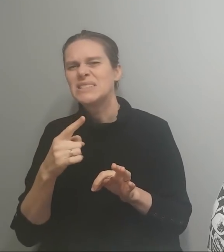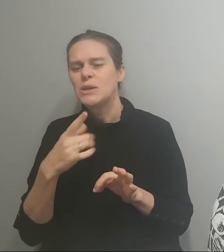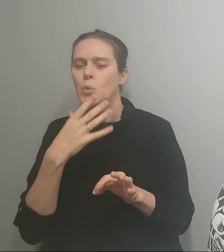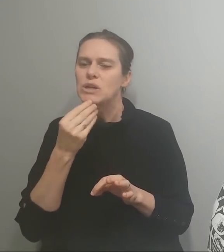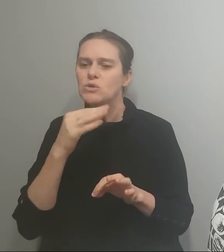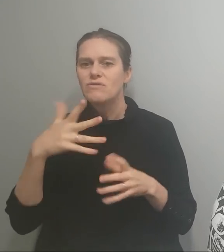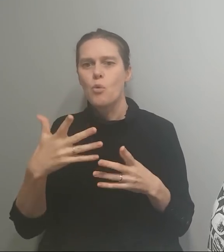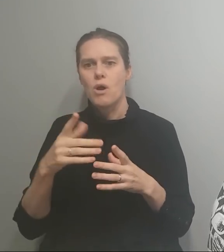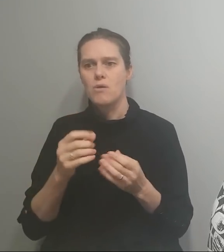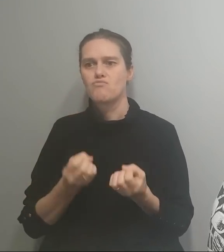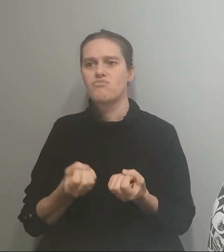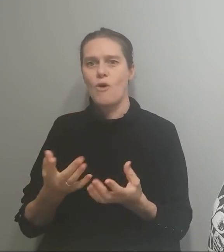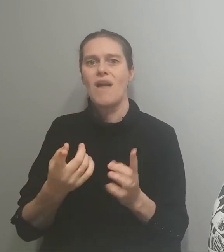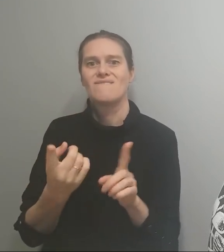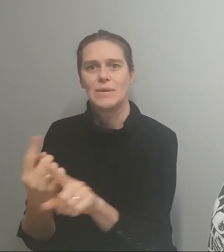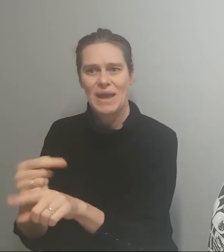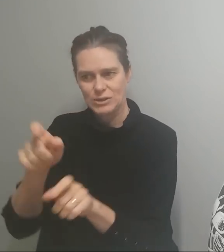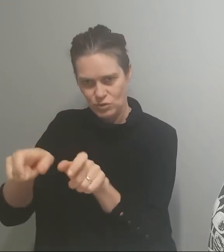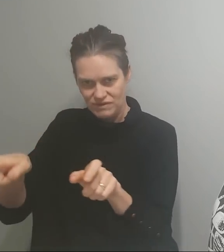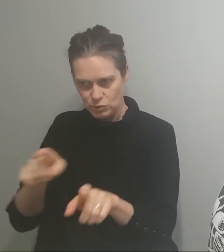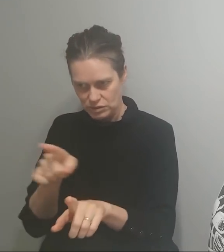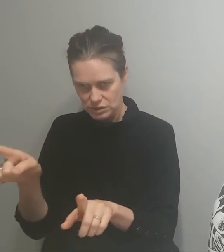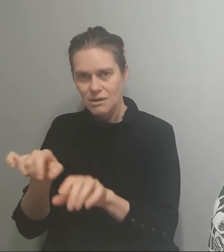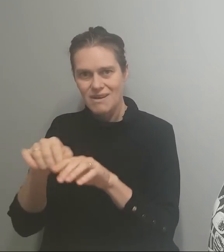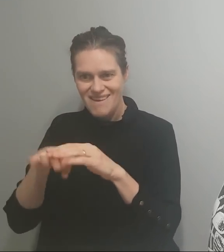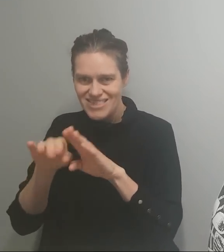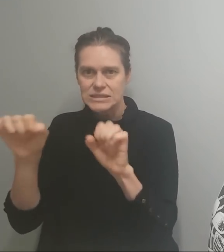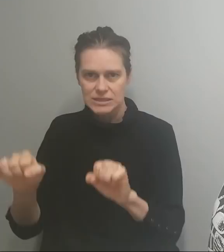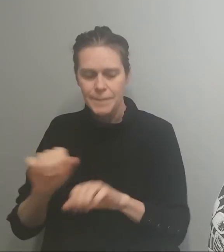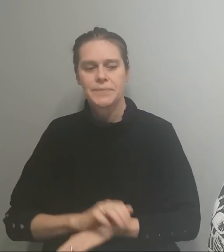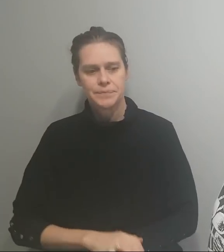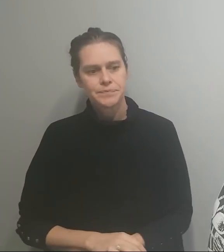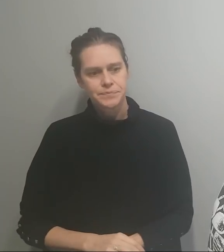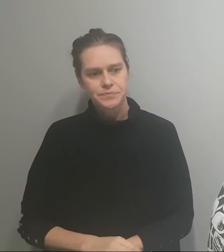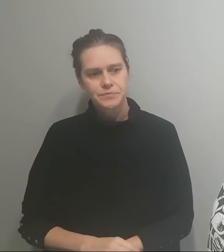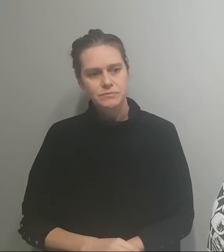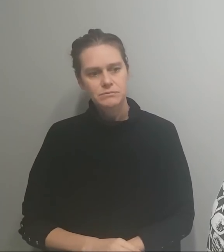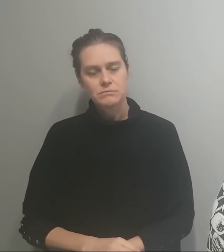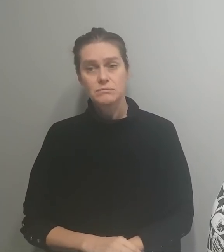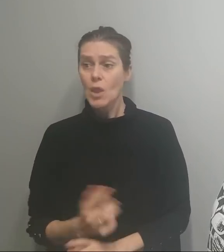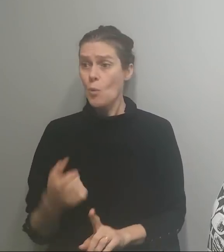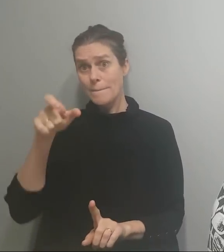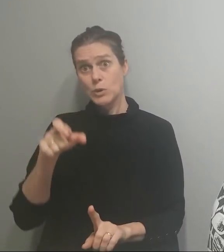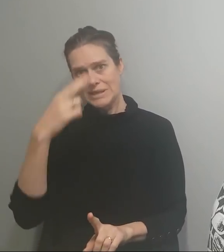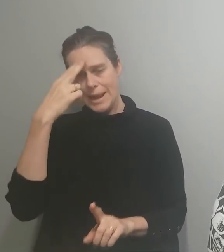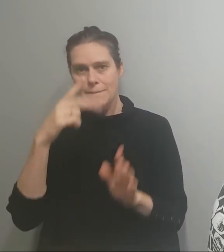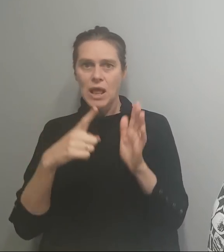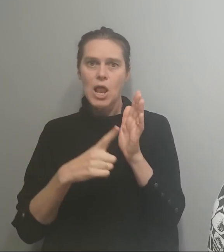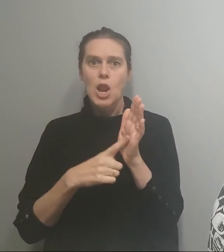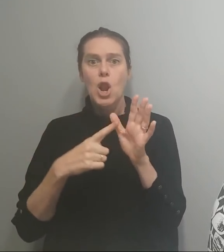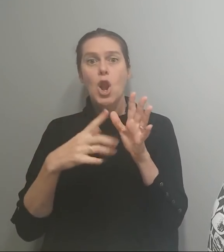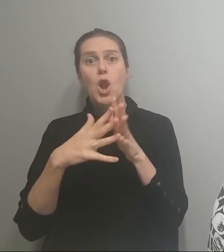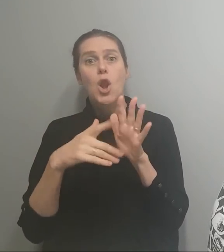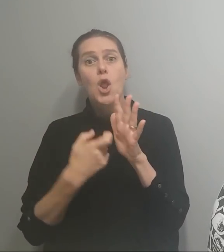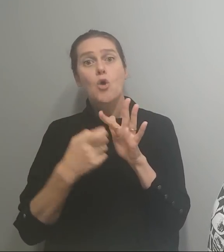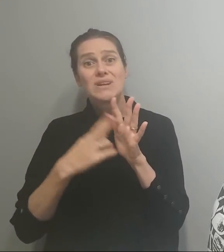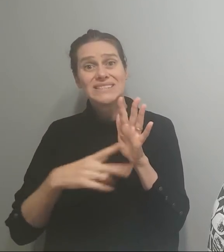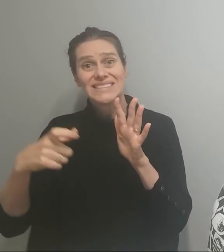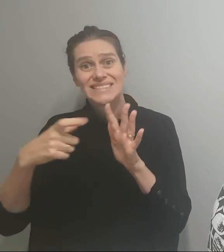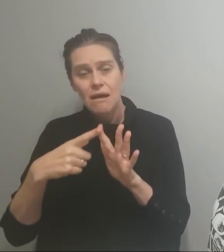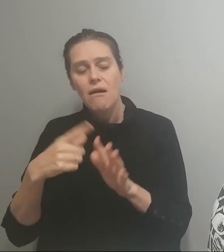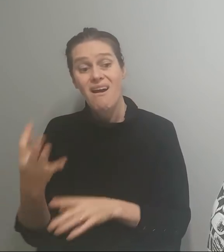system. I've also had a question from Lawrence about what is the process of becoming a new service provider